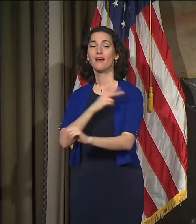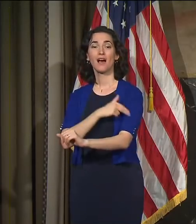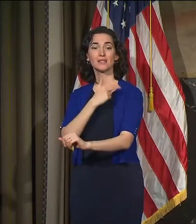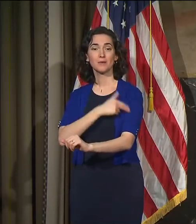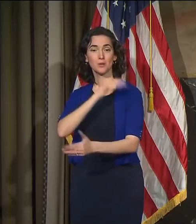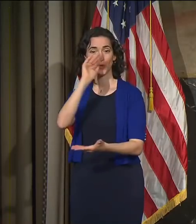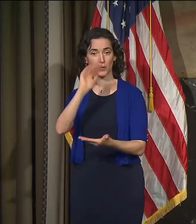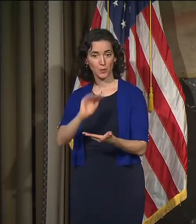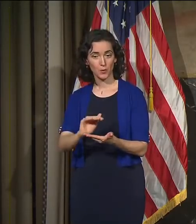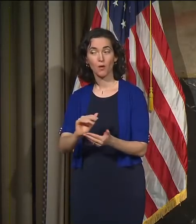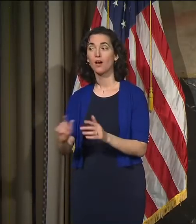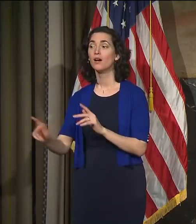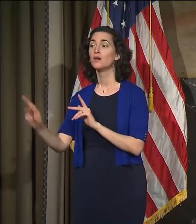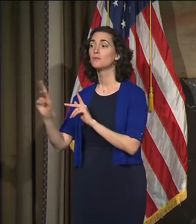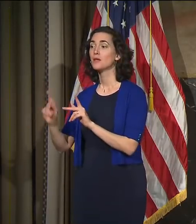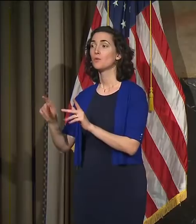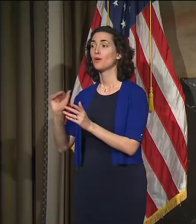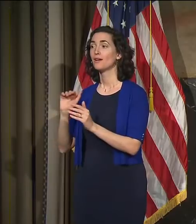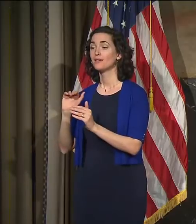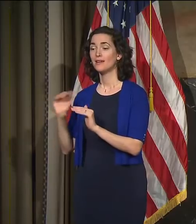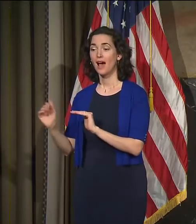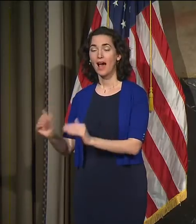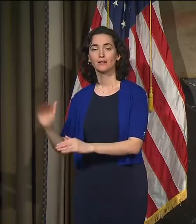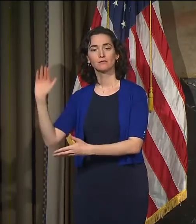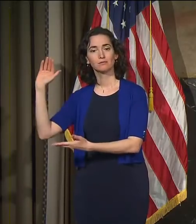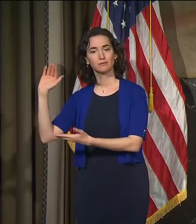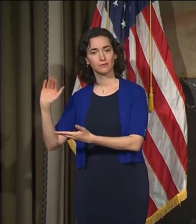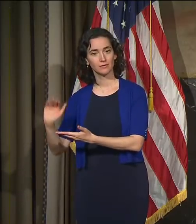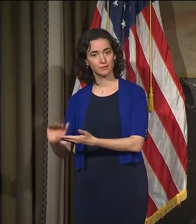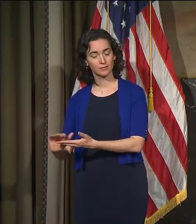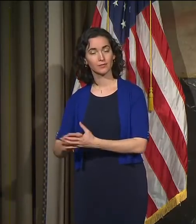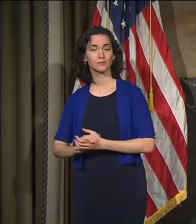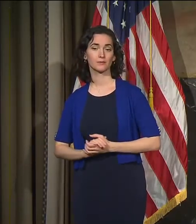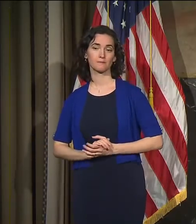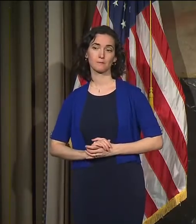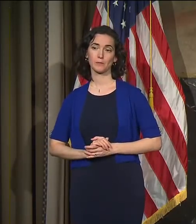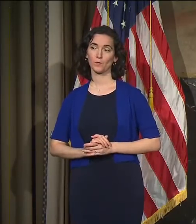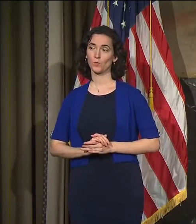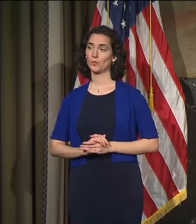and the number of people who are dying.